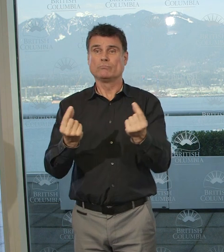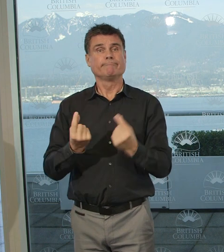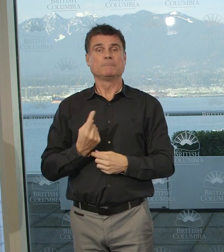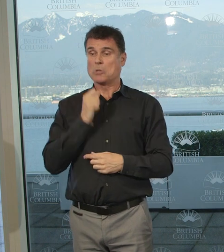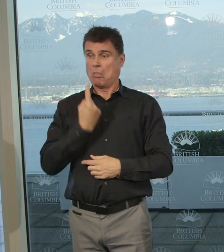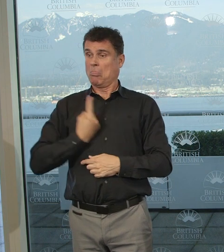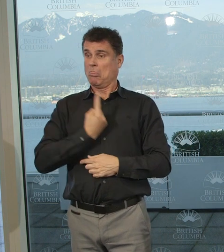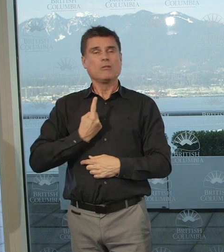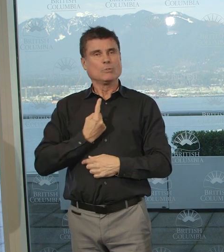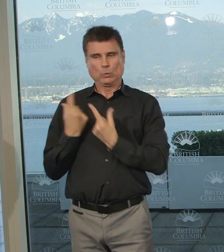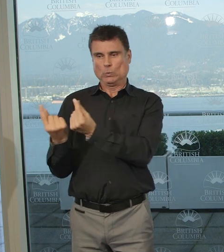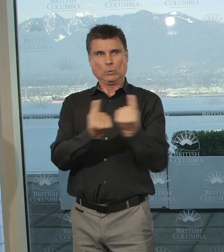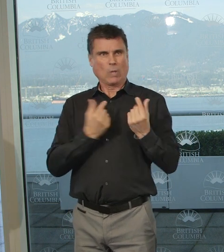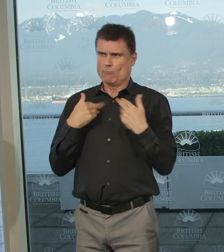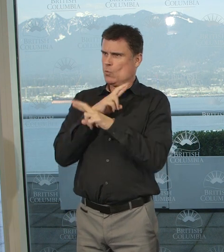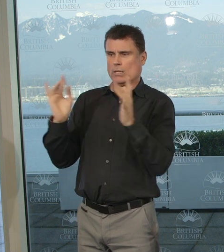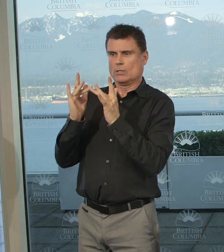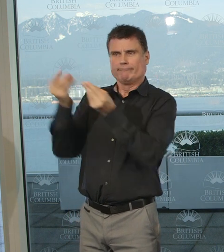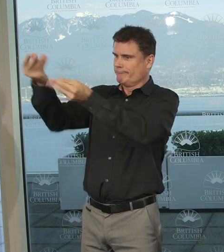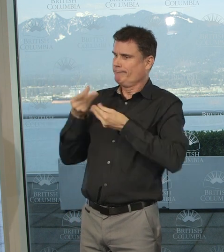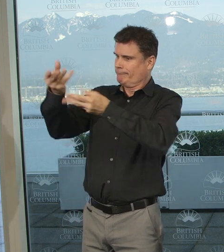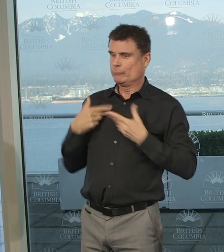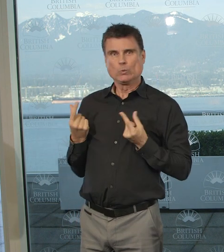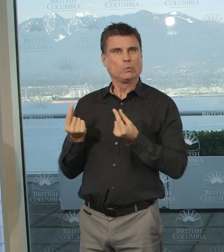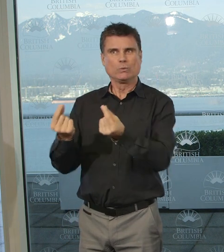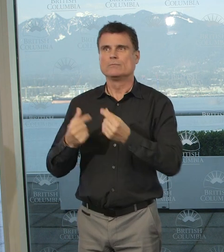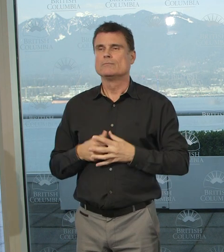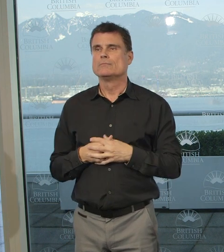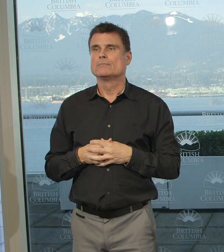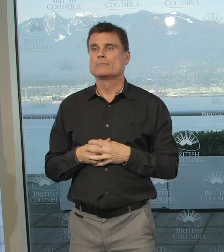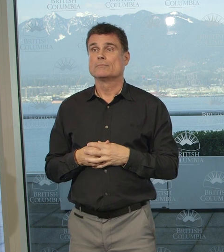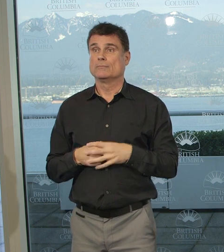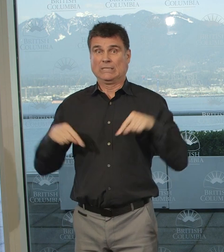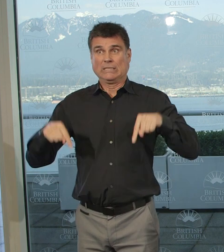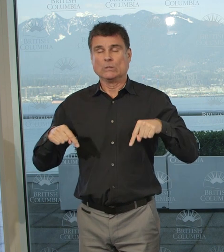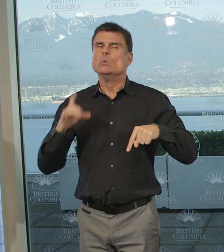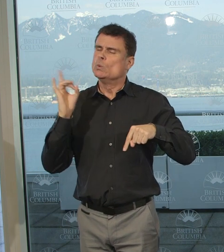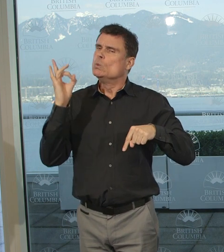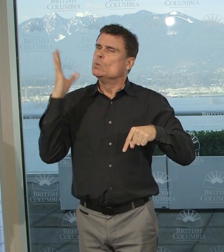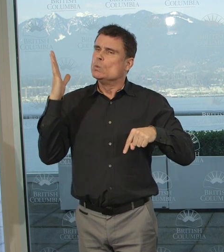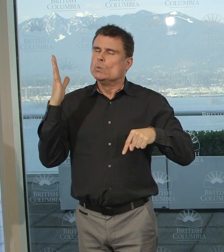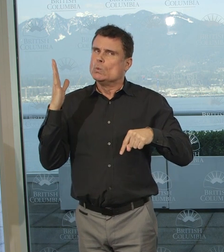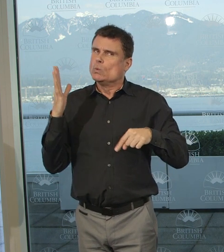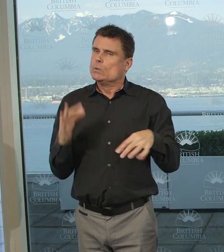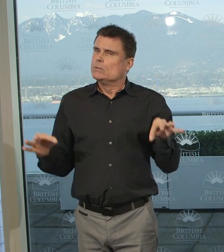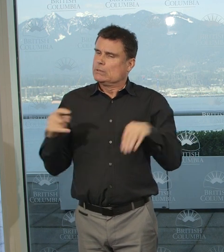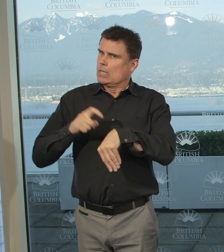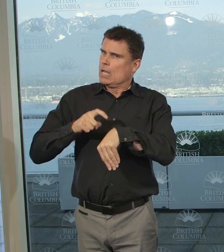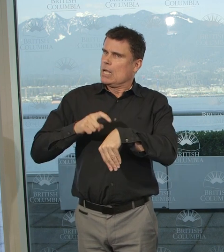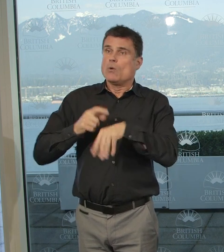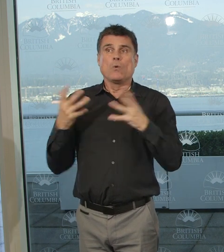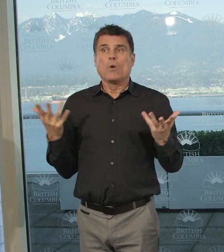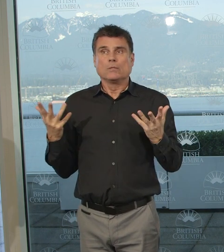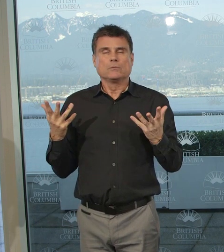I mentioned yesterday, a really critical time for us. This is the time we need to build that firewall. We need to stop the